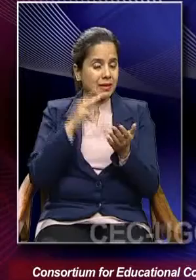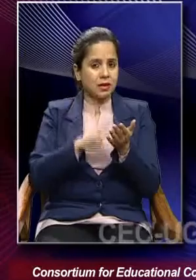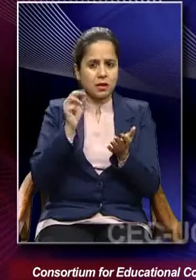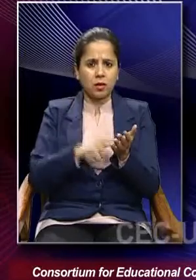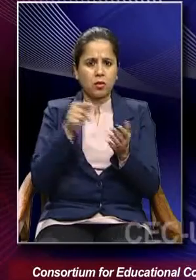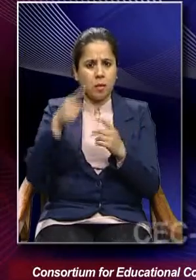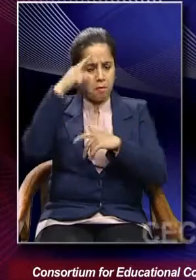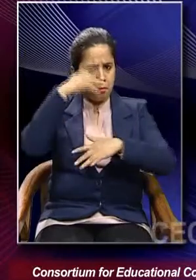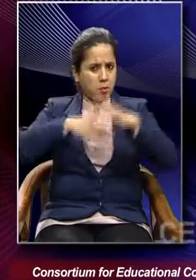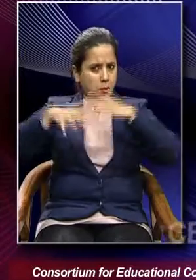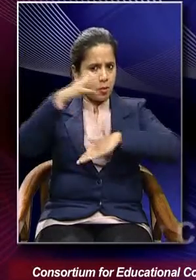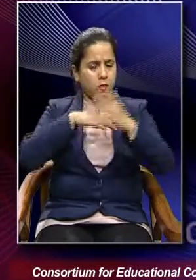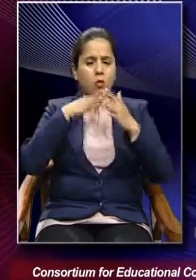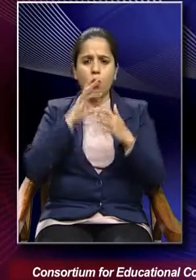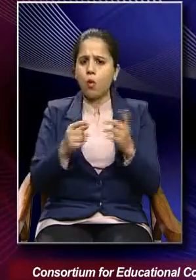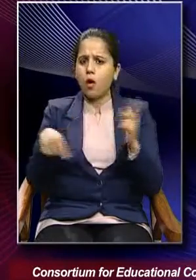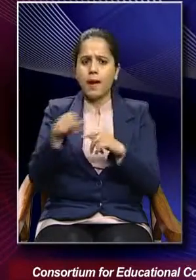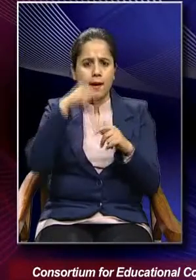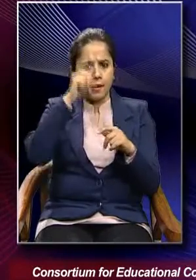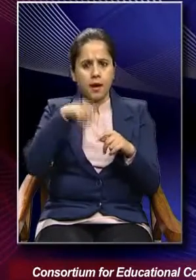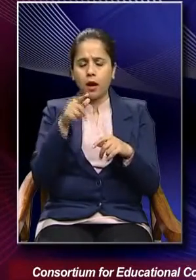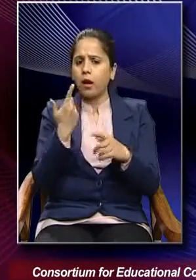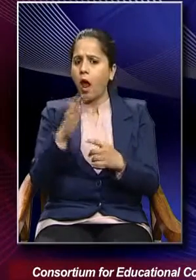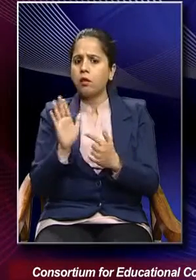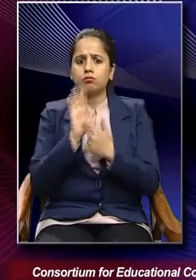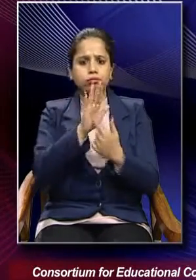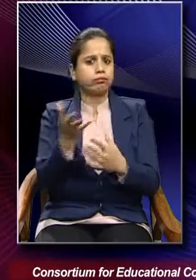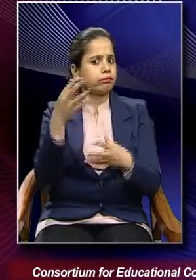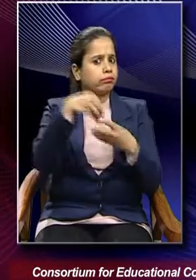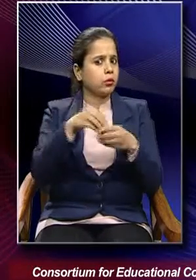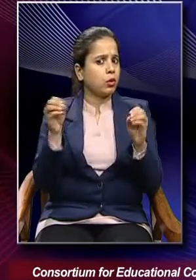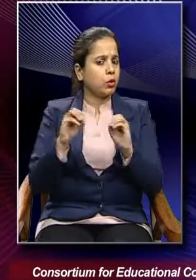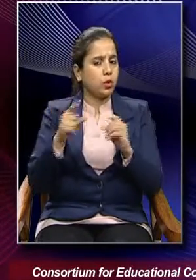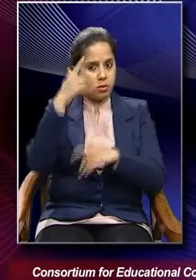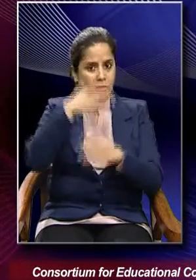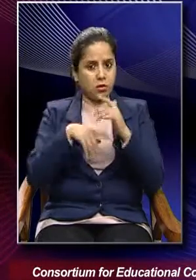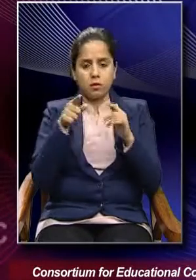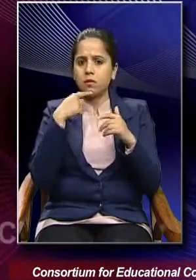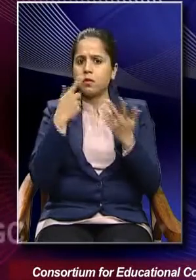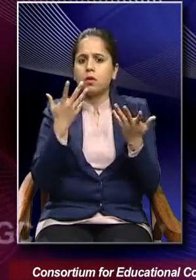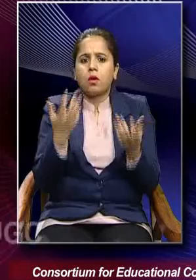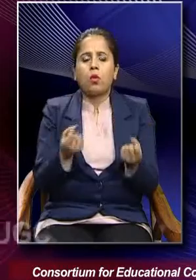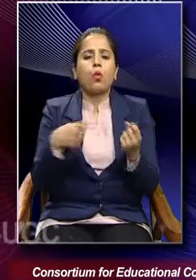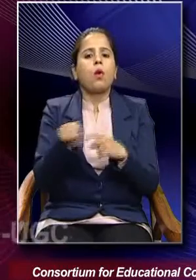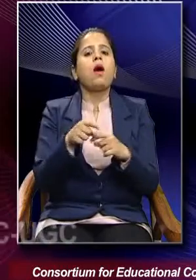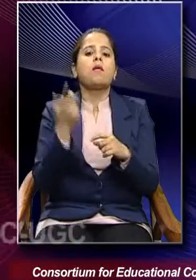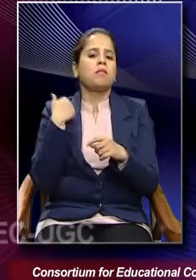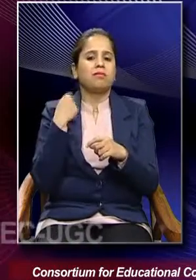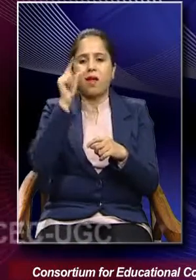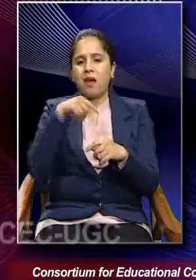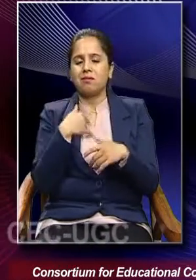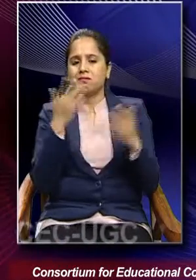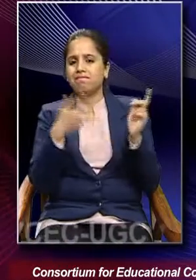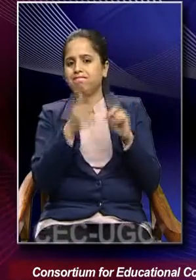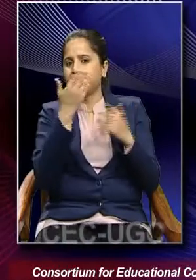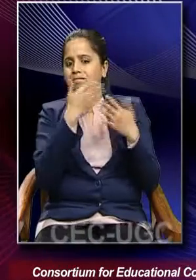been planned without any Indian representative, and so it was boycotted in India with the